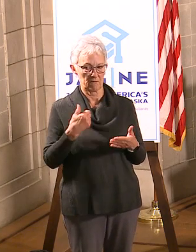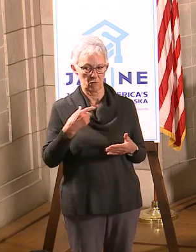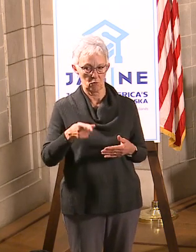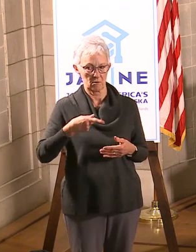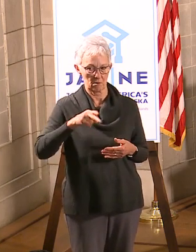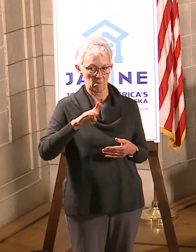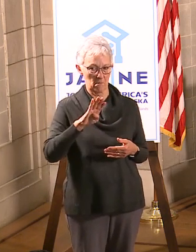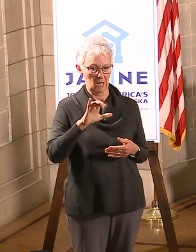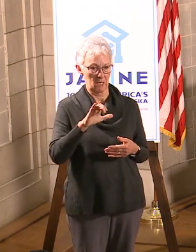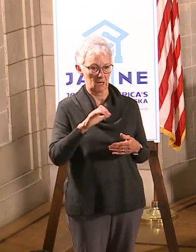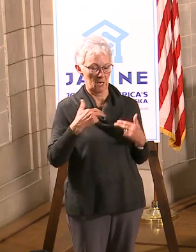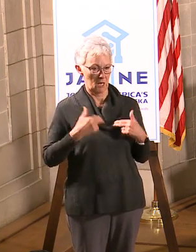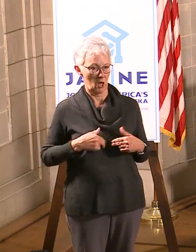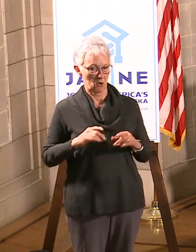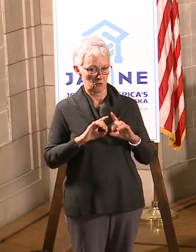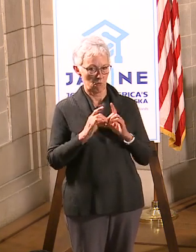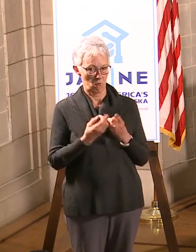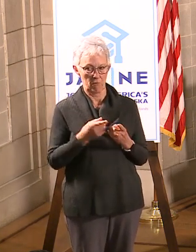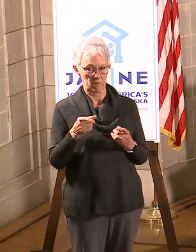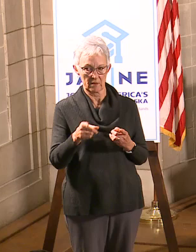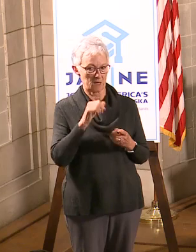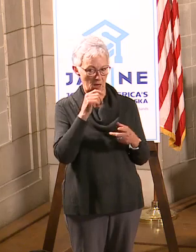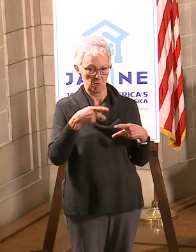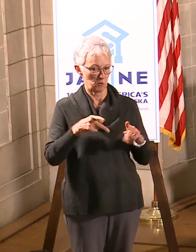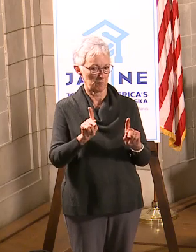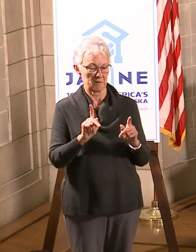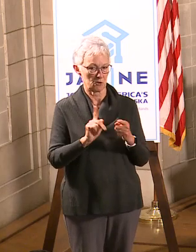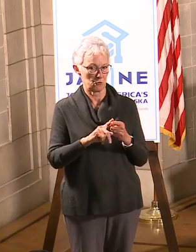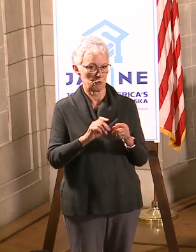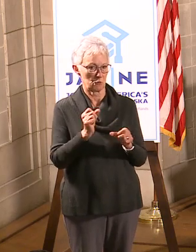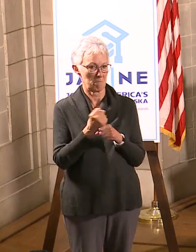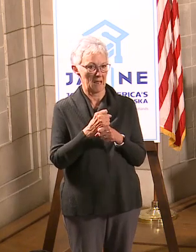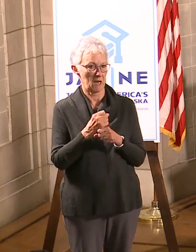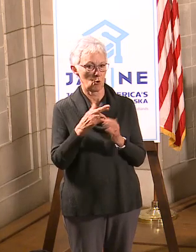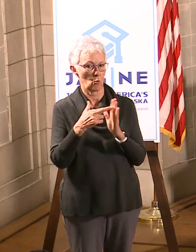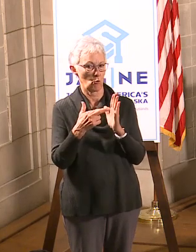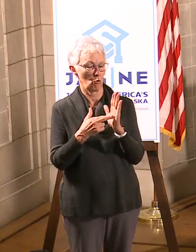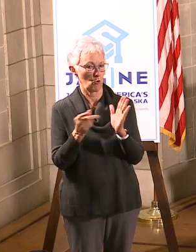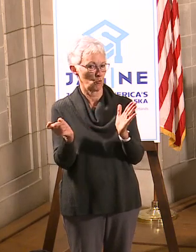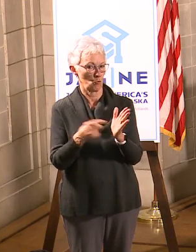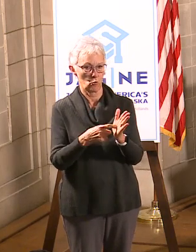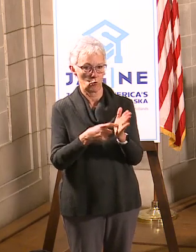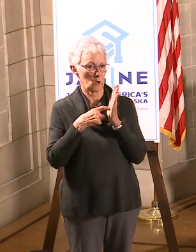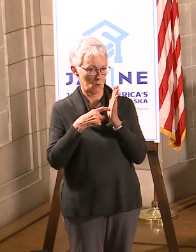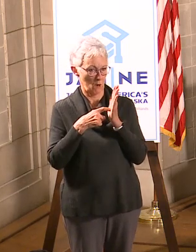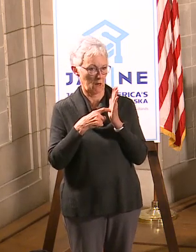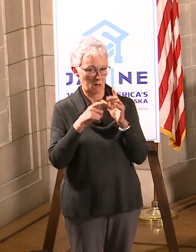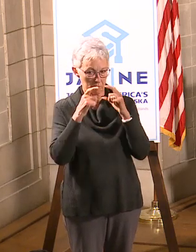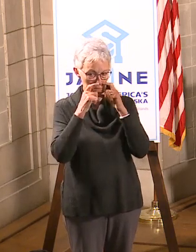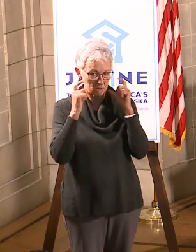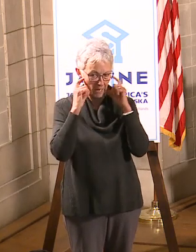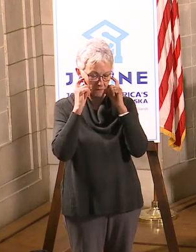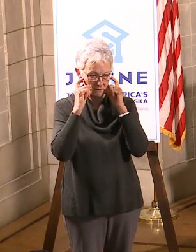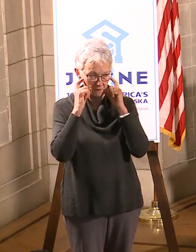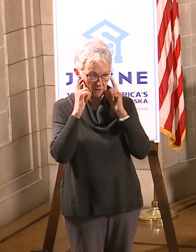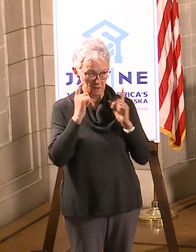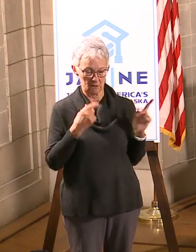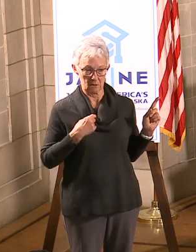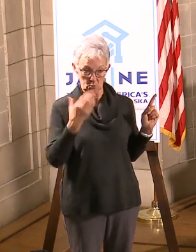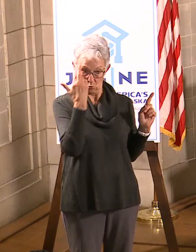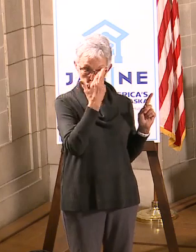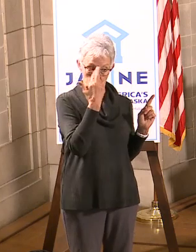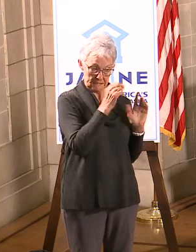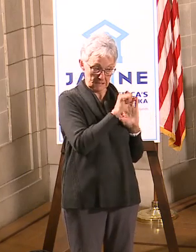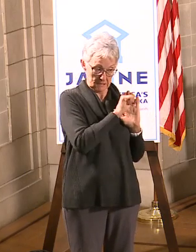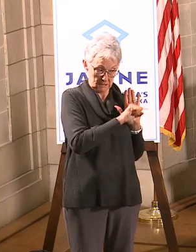your power? So the question was, one of the reasons why we at the state are managing this is because it's a statewide